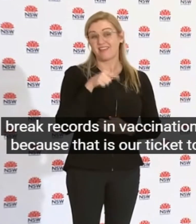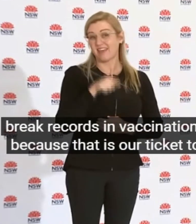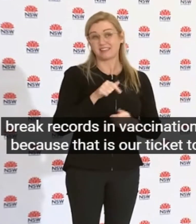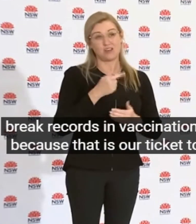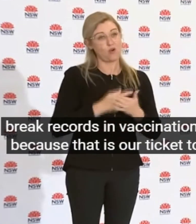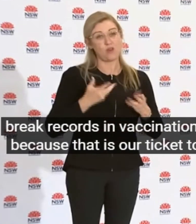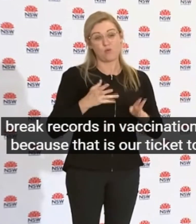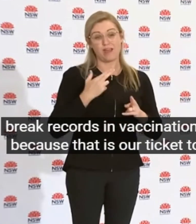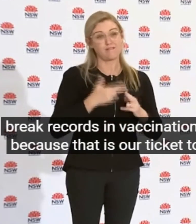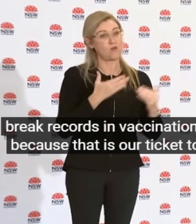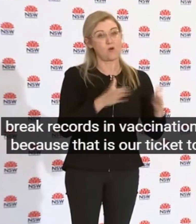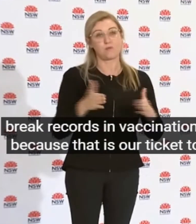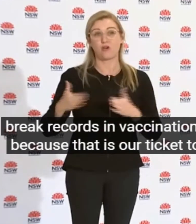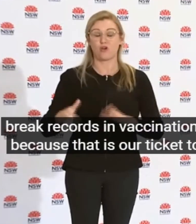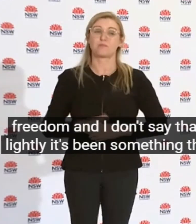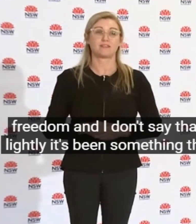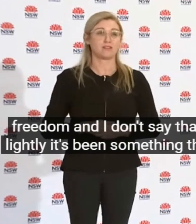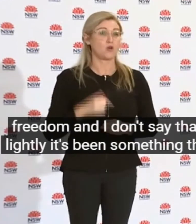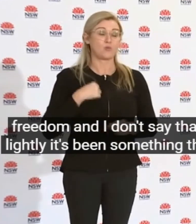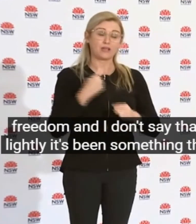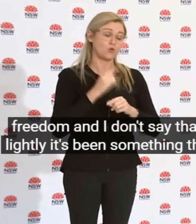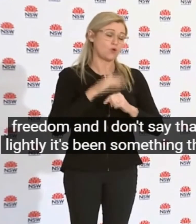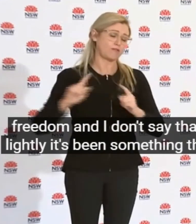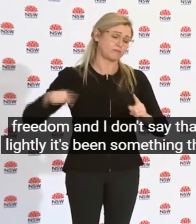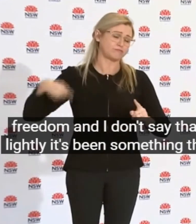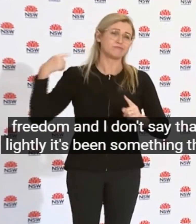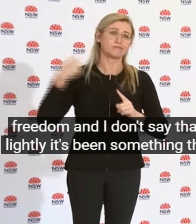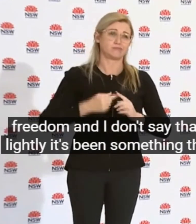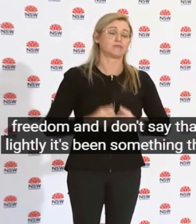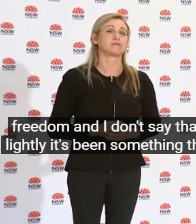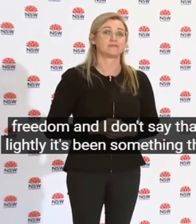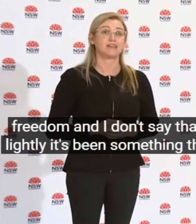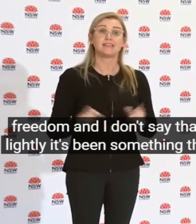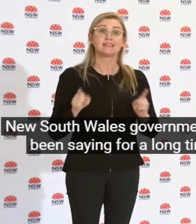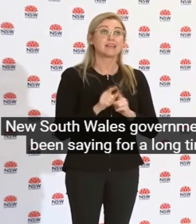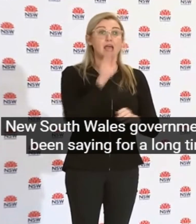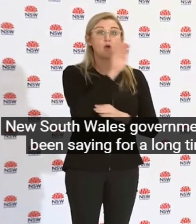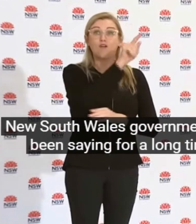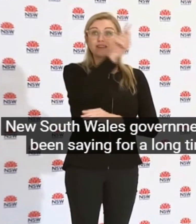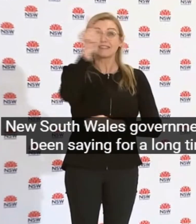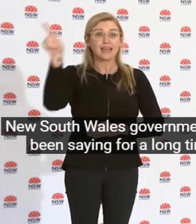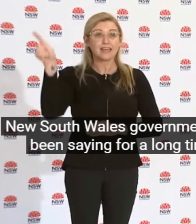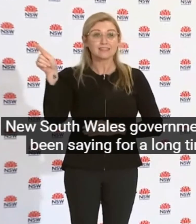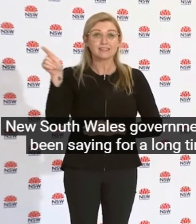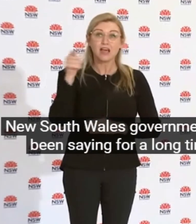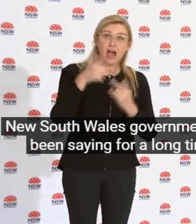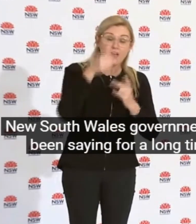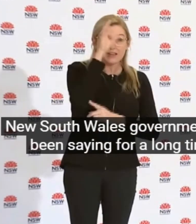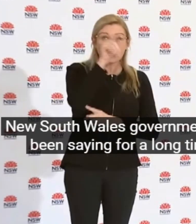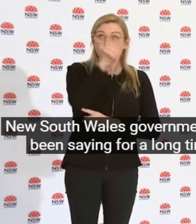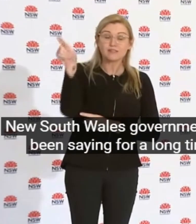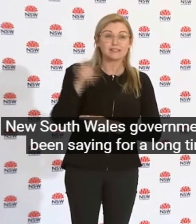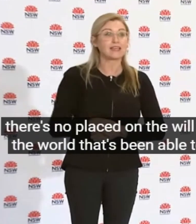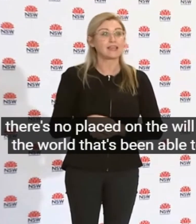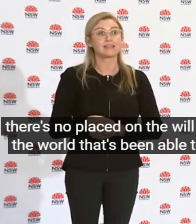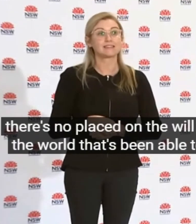Wales government has been saying for a long time. There's no place in the world that's been able to live with the Delta virus and not